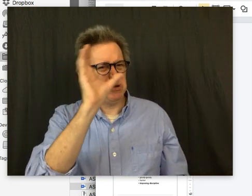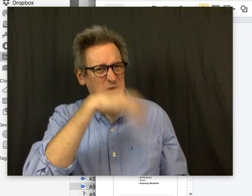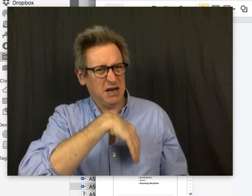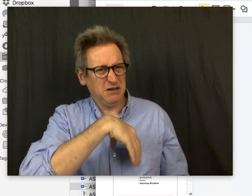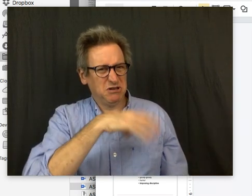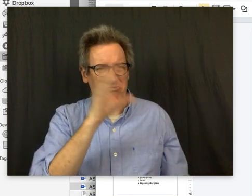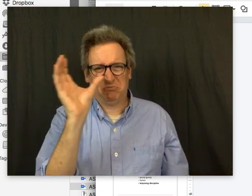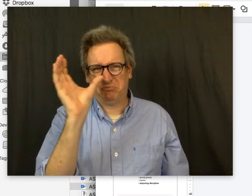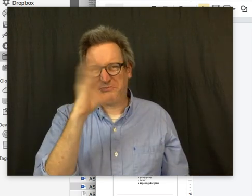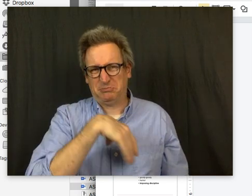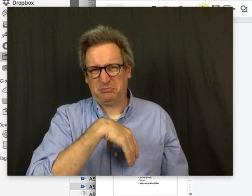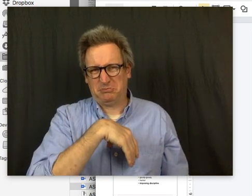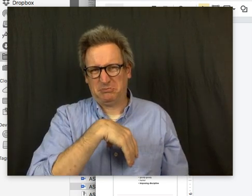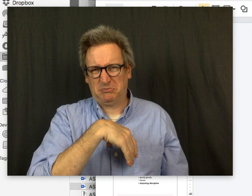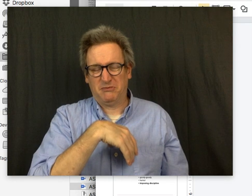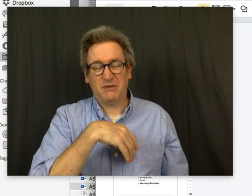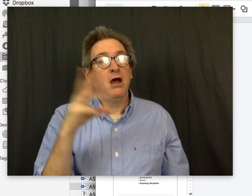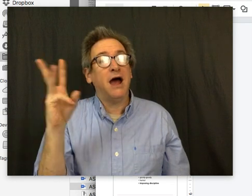strange.